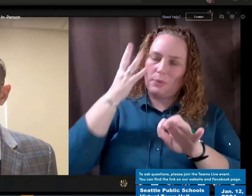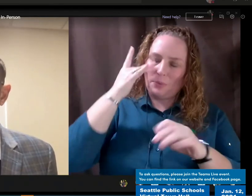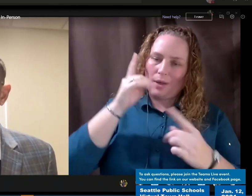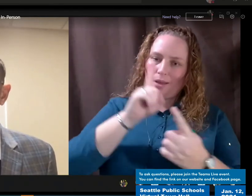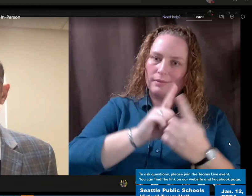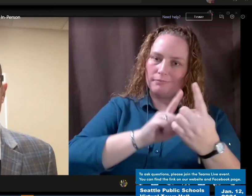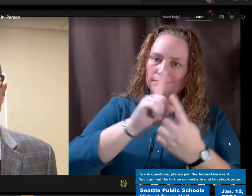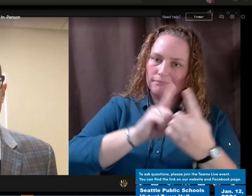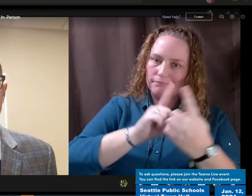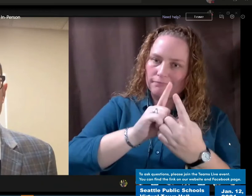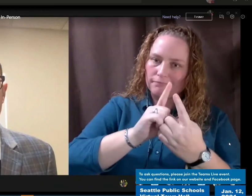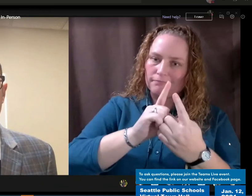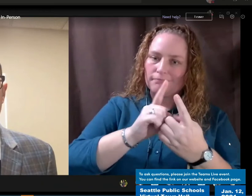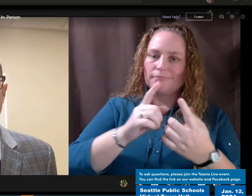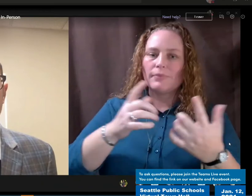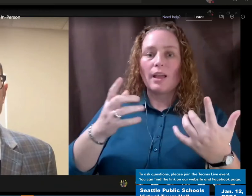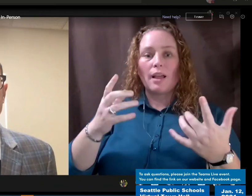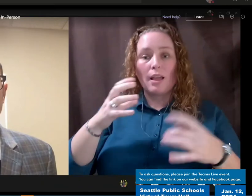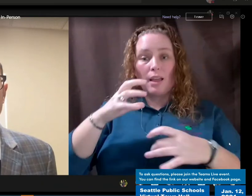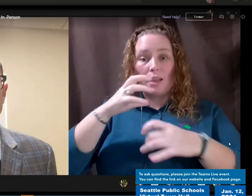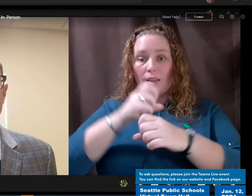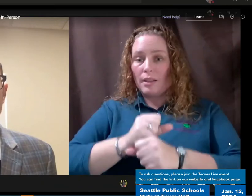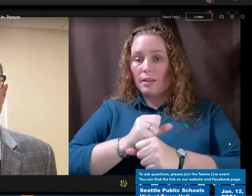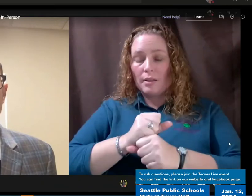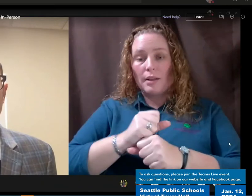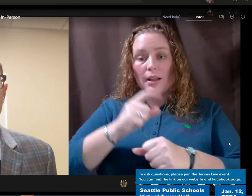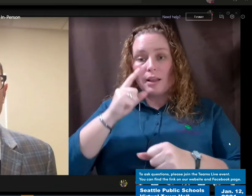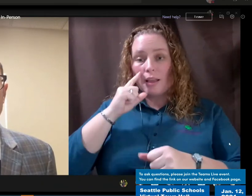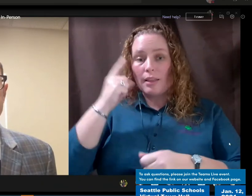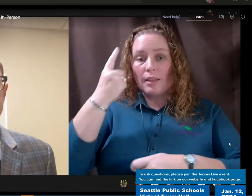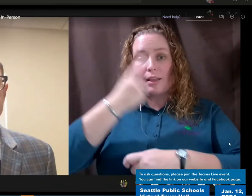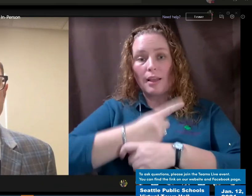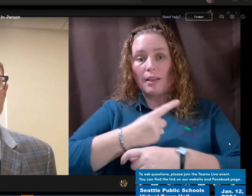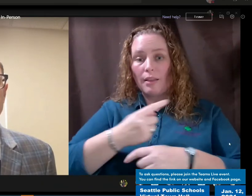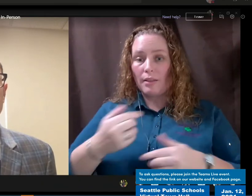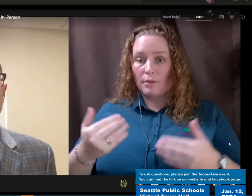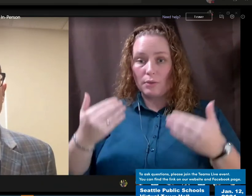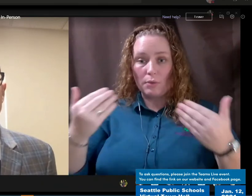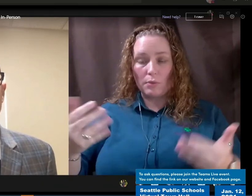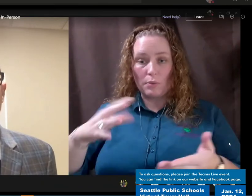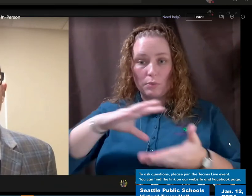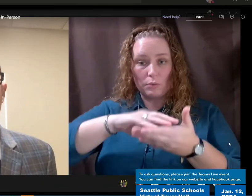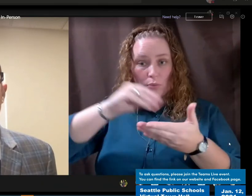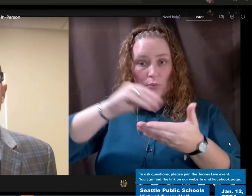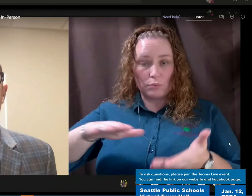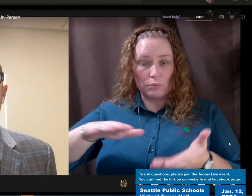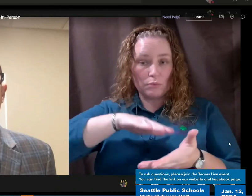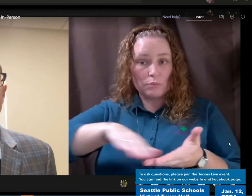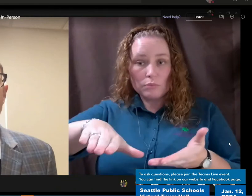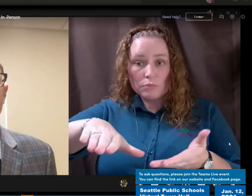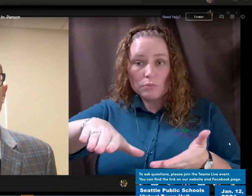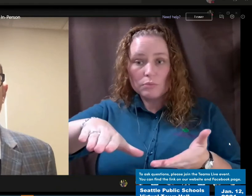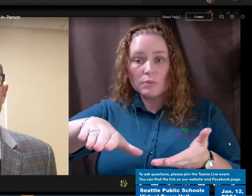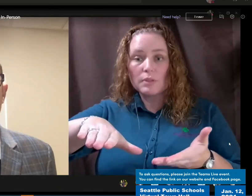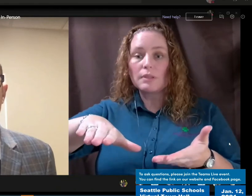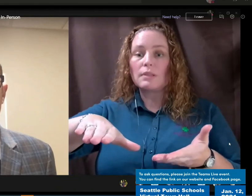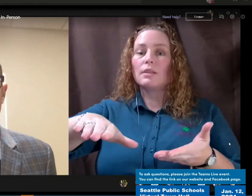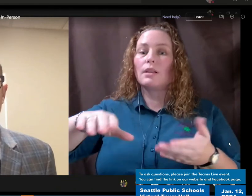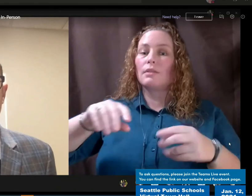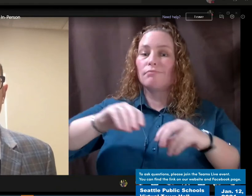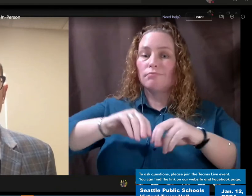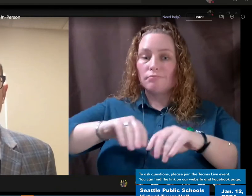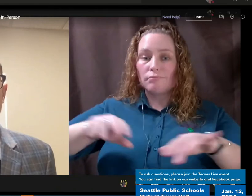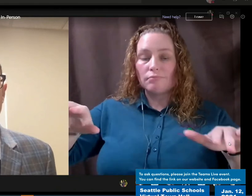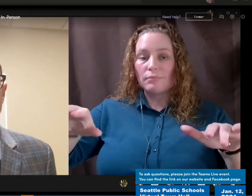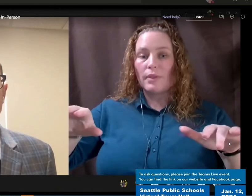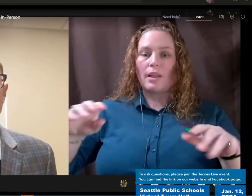closing up any of our day to go ahead and release the students back out. And so they obviously